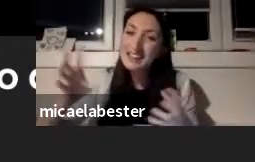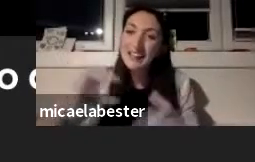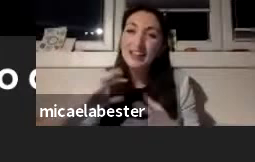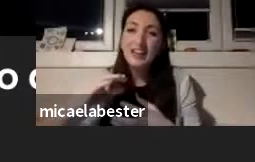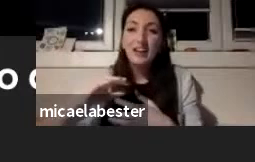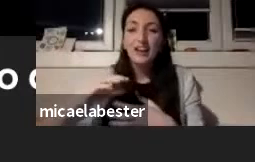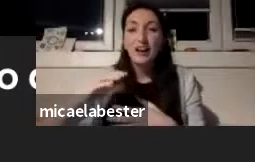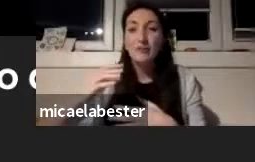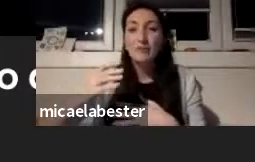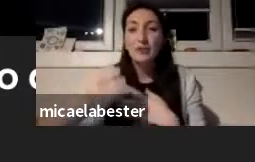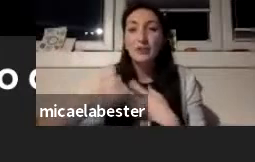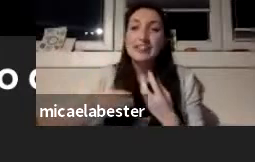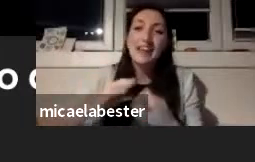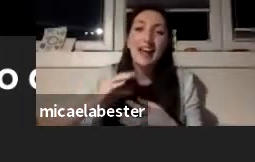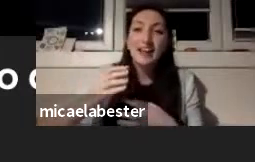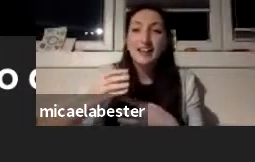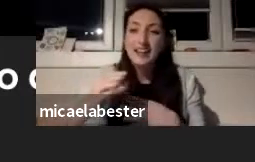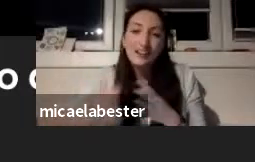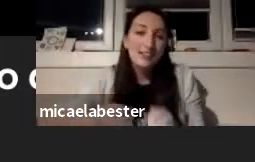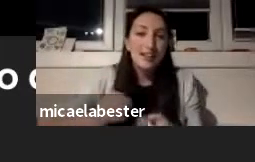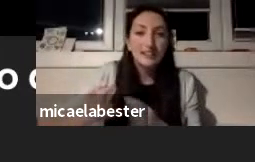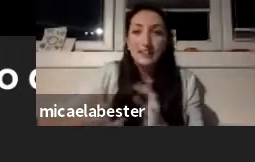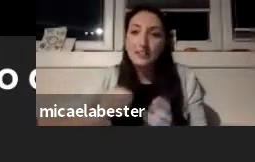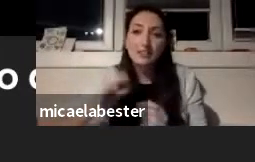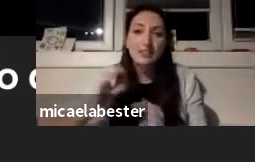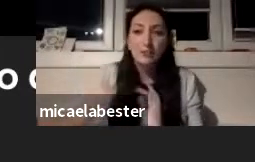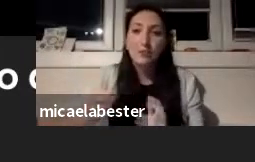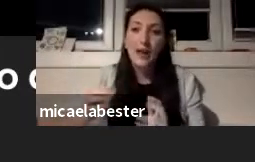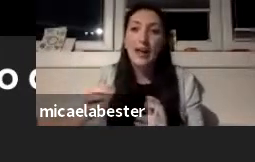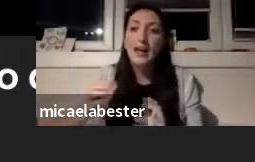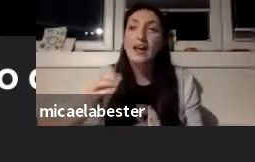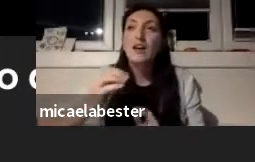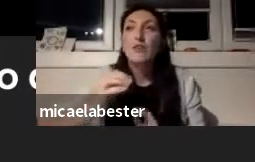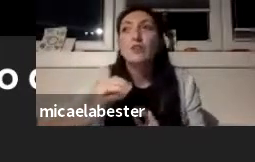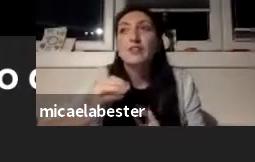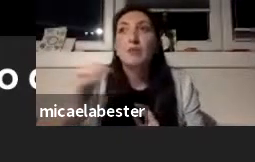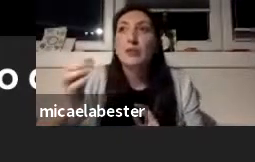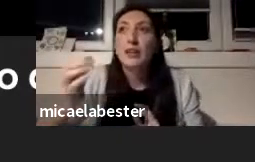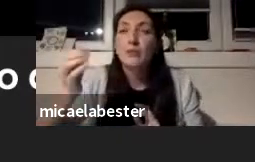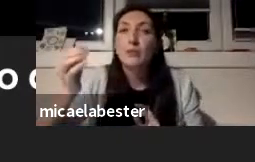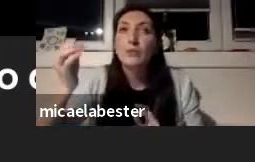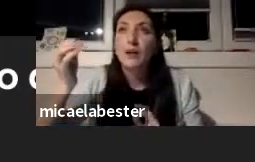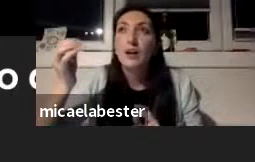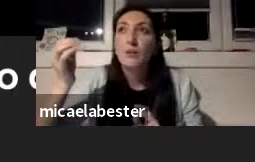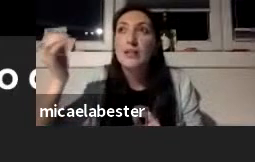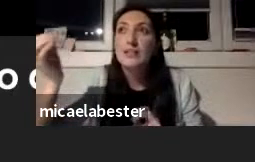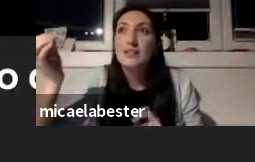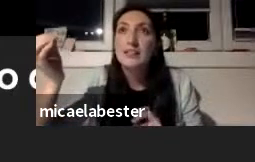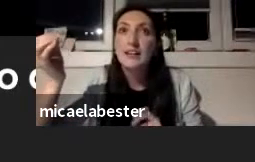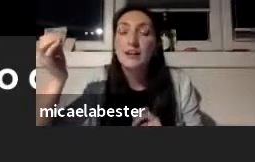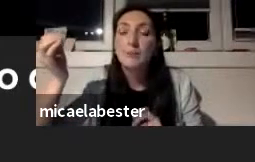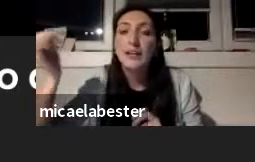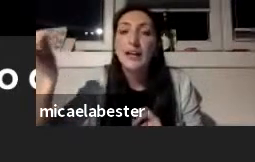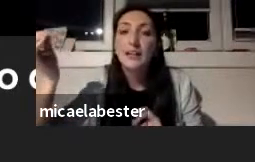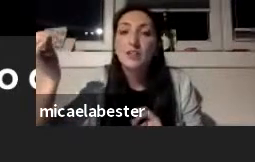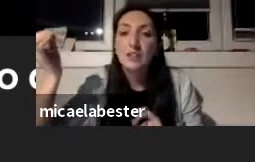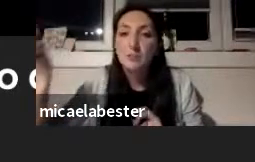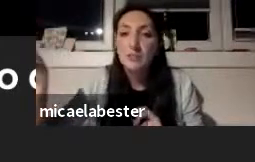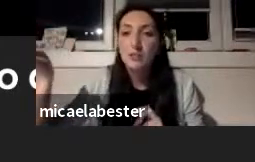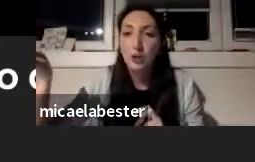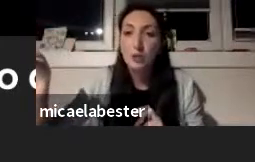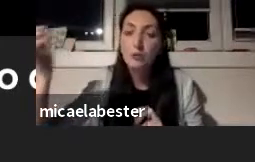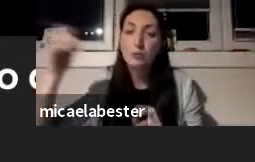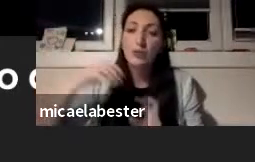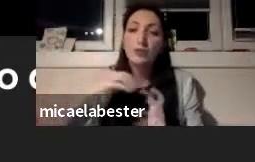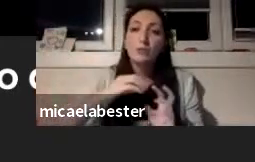I guess, like you can sign in a slightly different way. For example, I went to see a play at